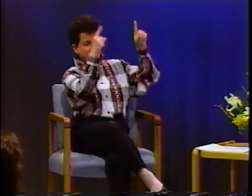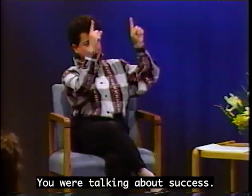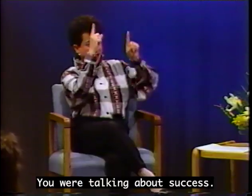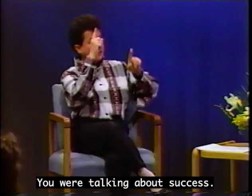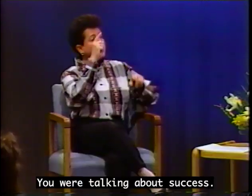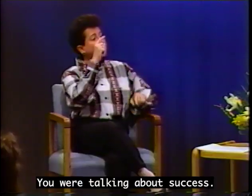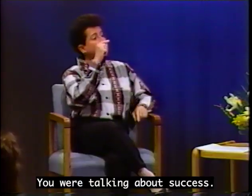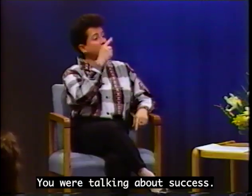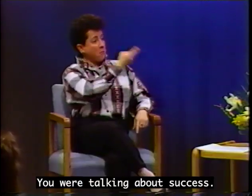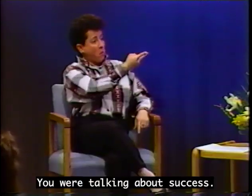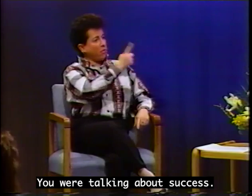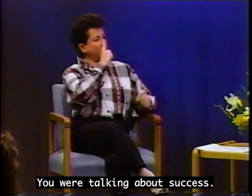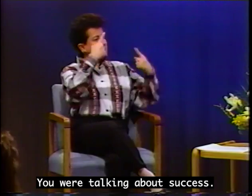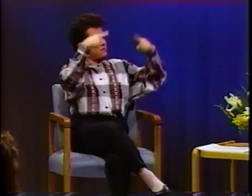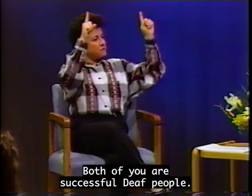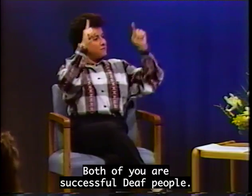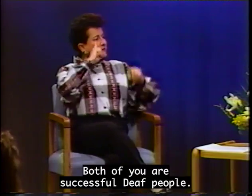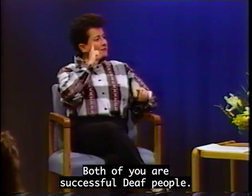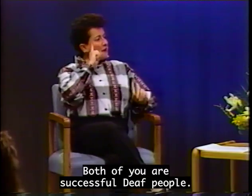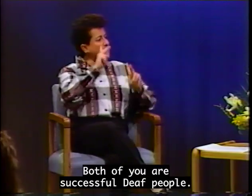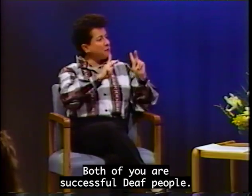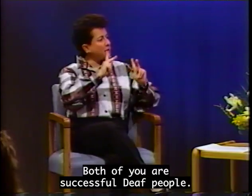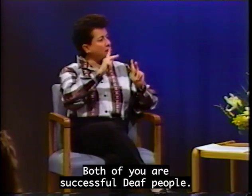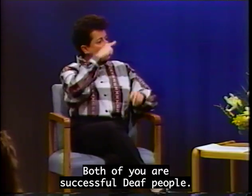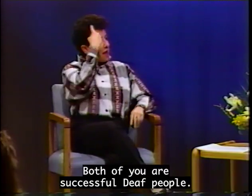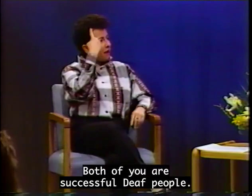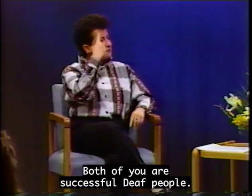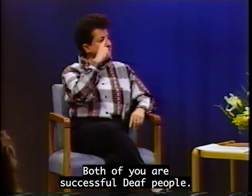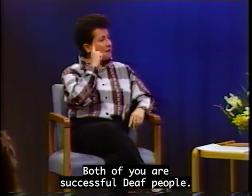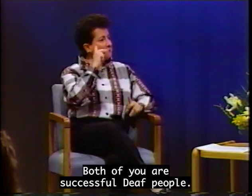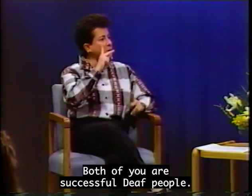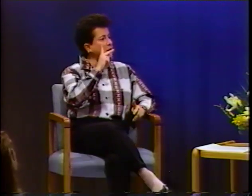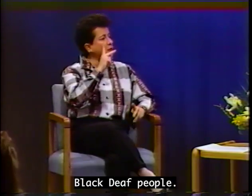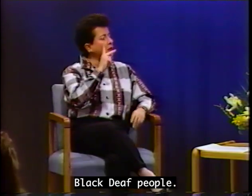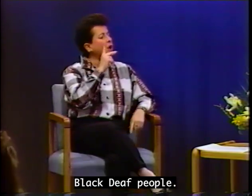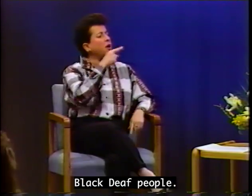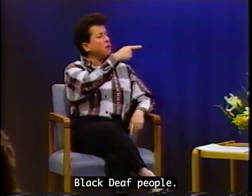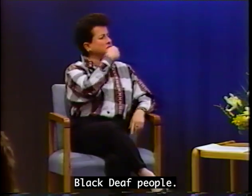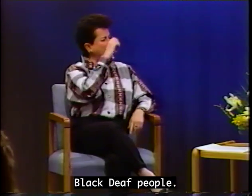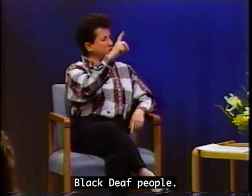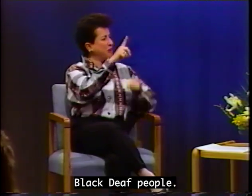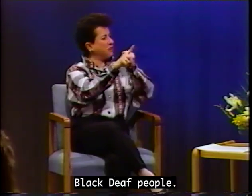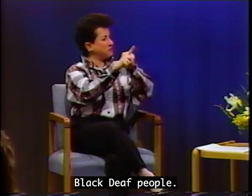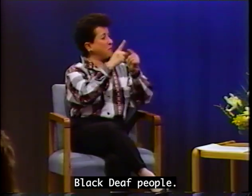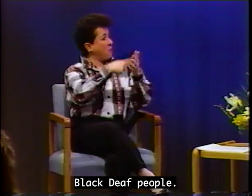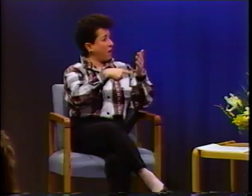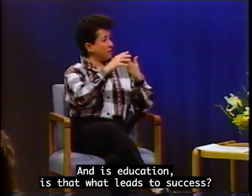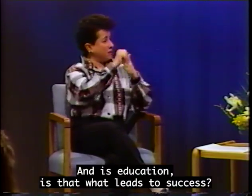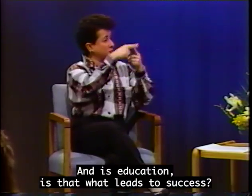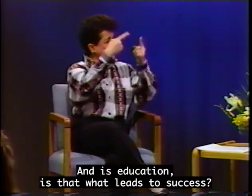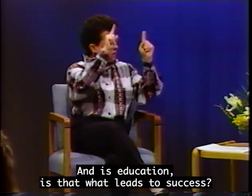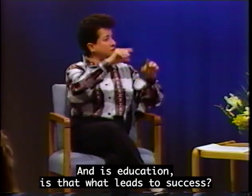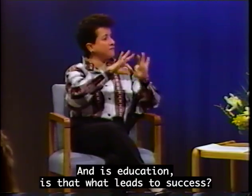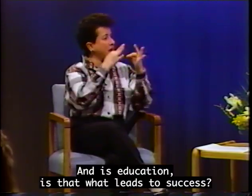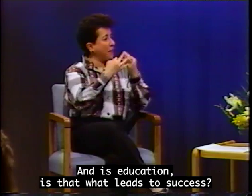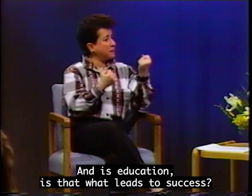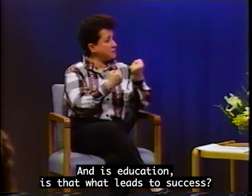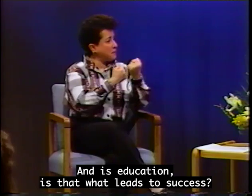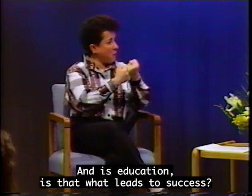You were talking about success. Both of you are successful deaf people, black deaf people. And is education, is that what leads